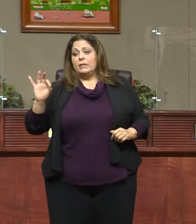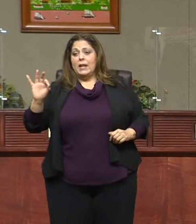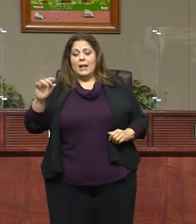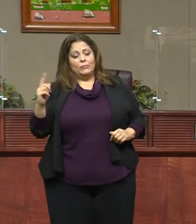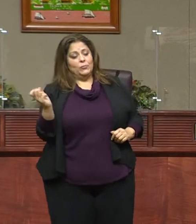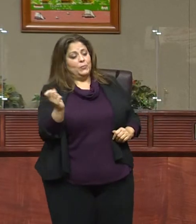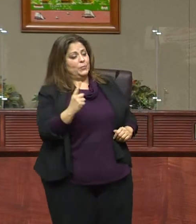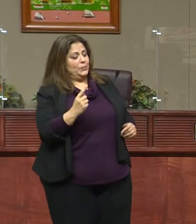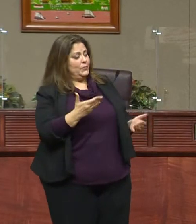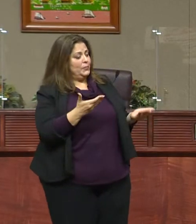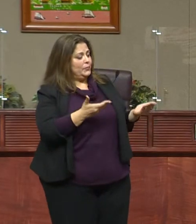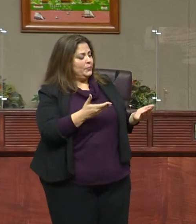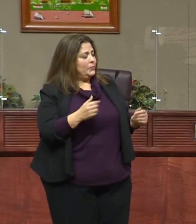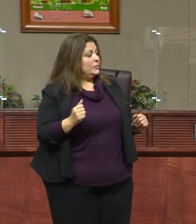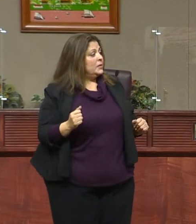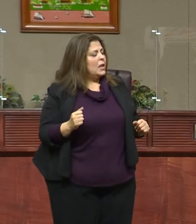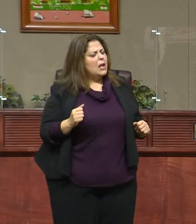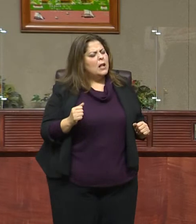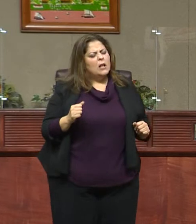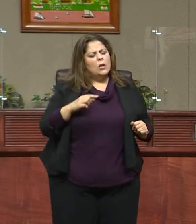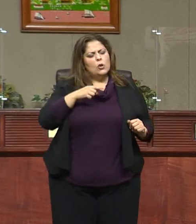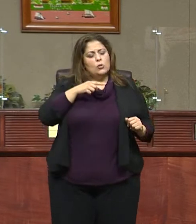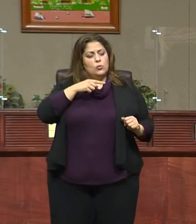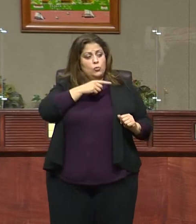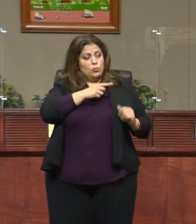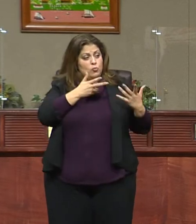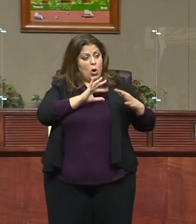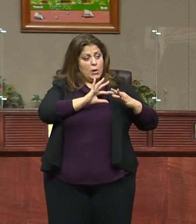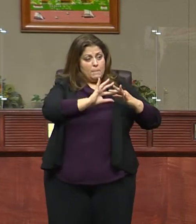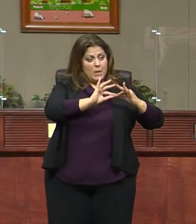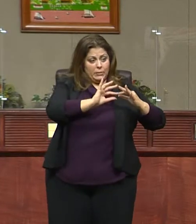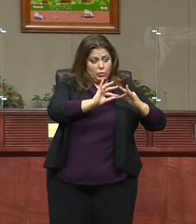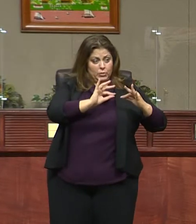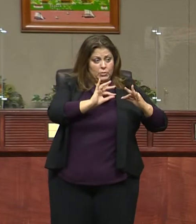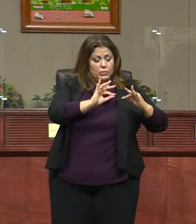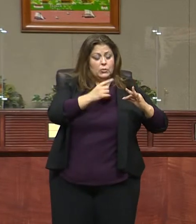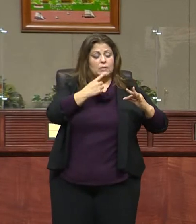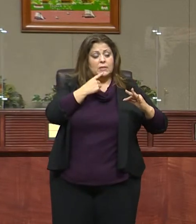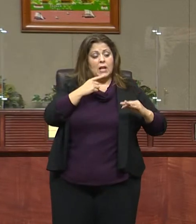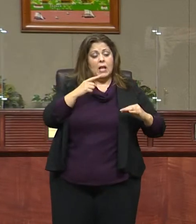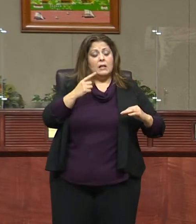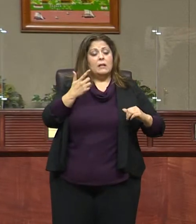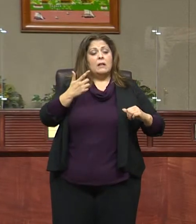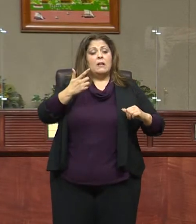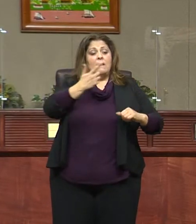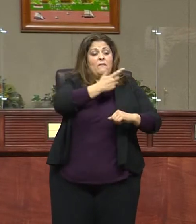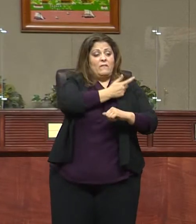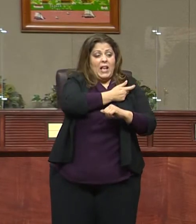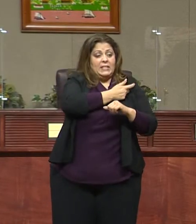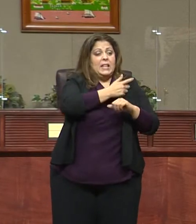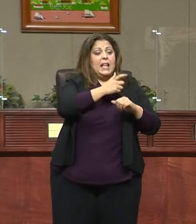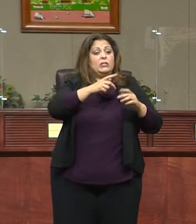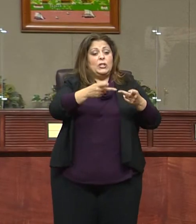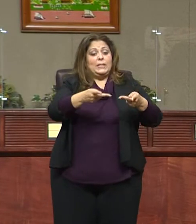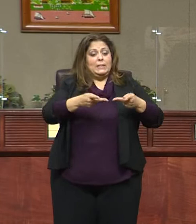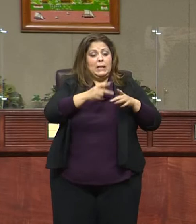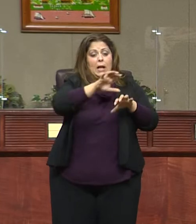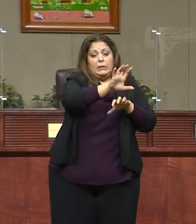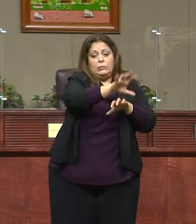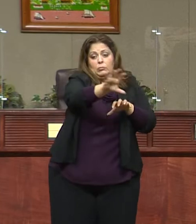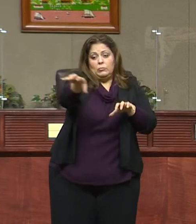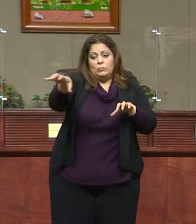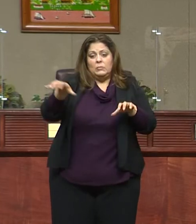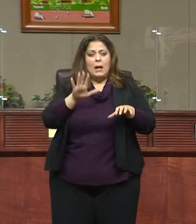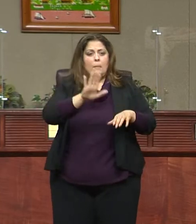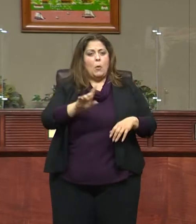you. When you talk about now that we have, I think you said 120 vaccination sites around Orange County, I guess it makes sense